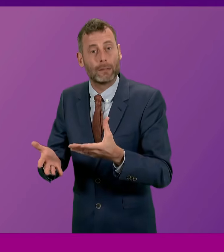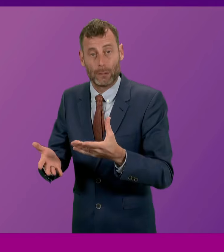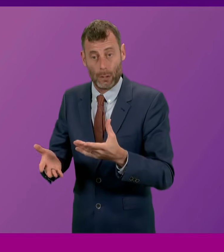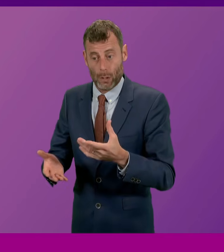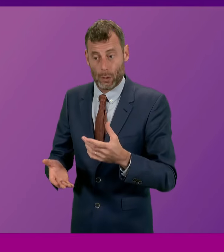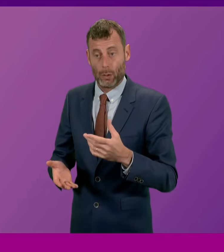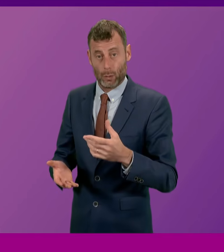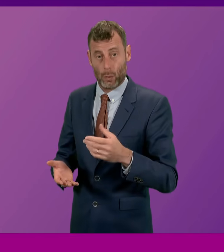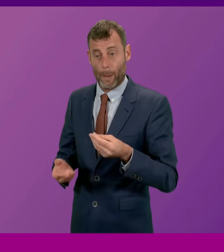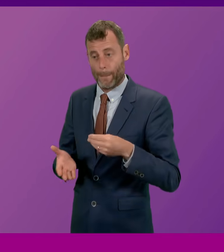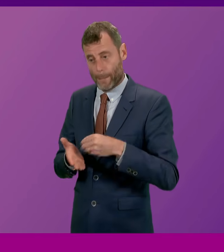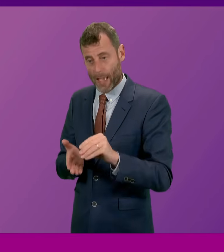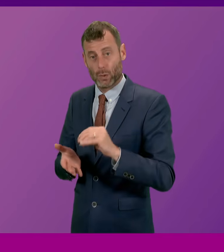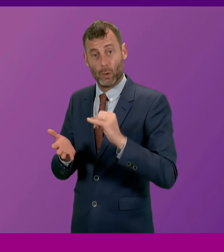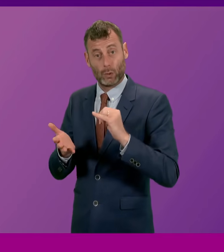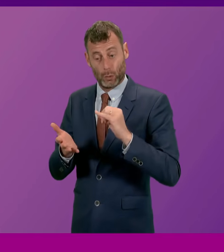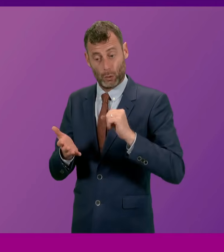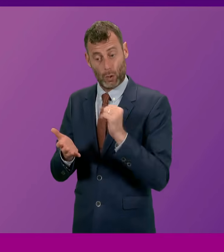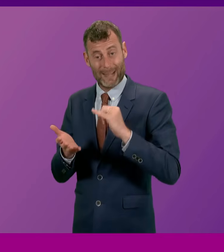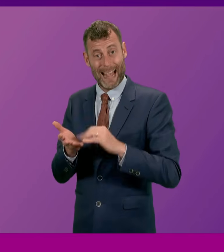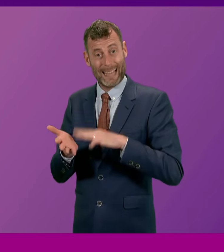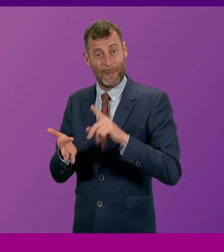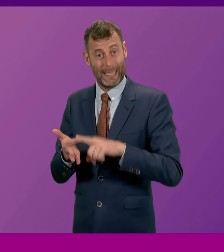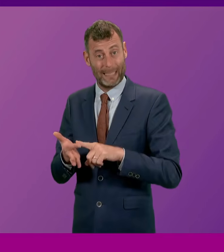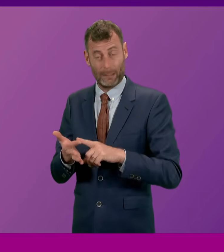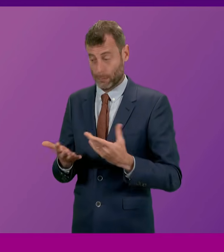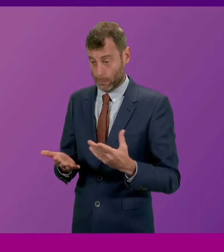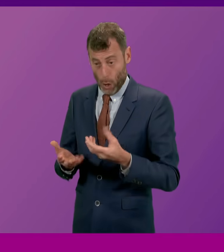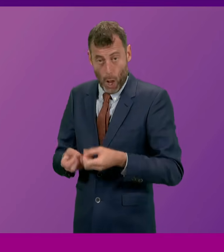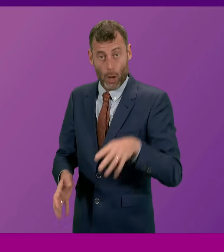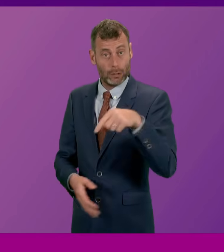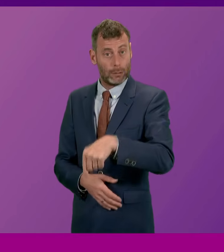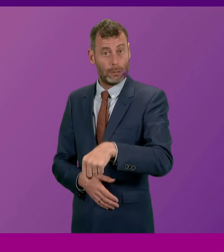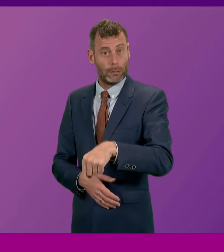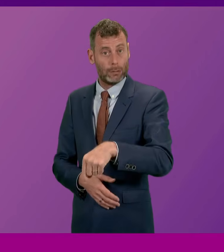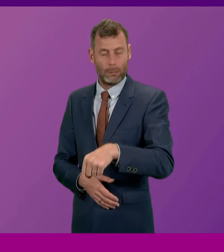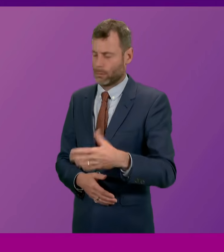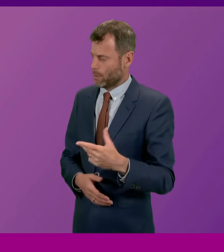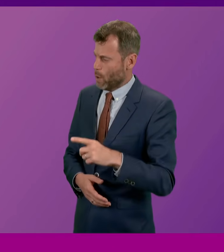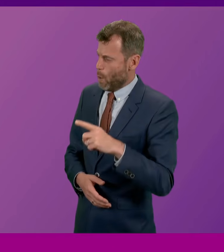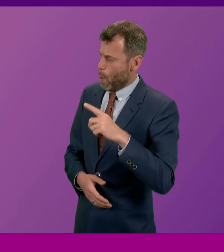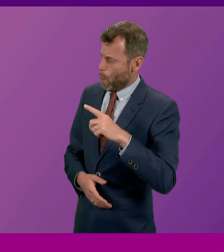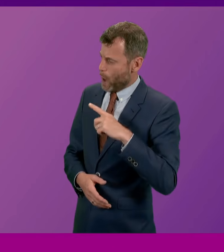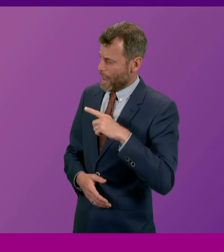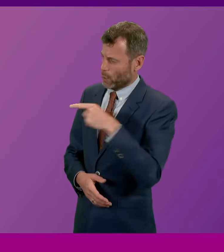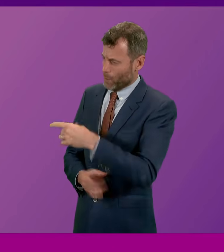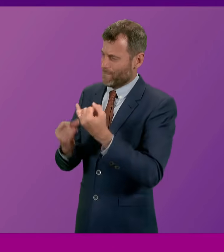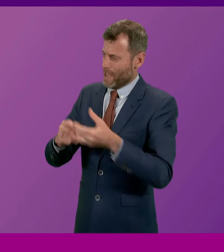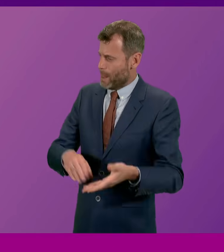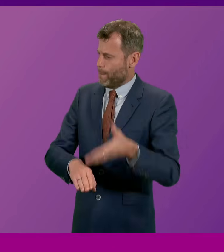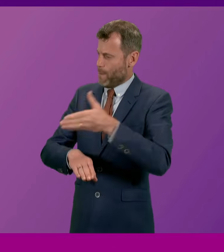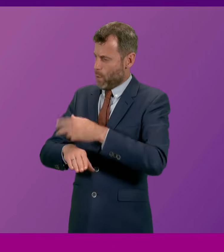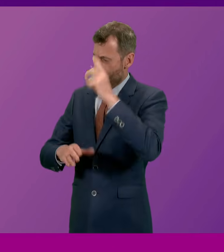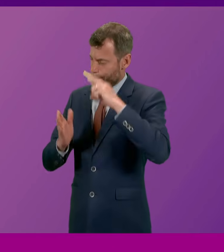Scotland's SMEs. It's the ultimate farce. So, First Minister, how is this failure to plan,